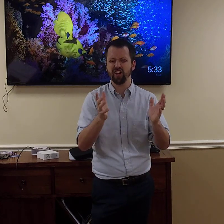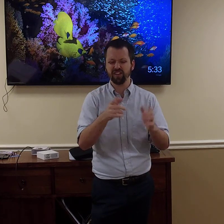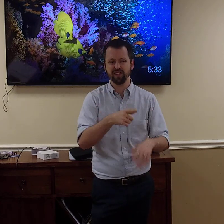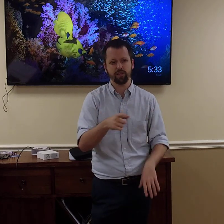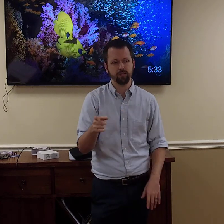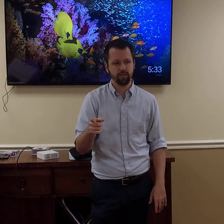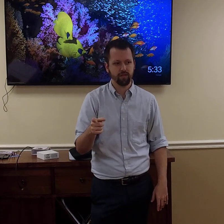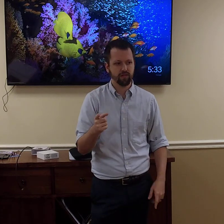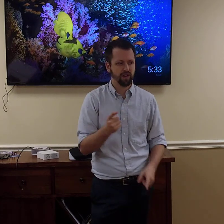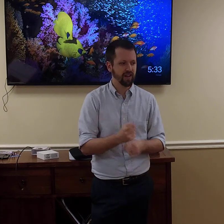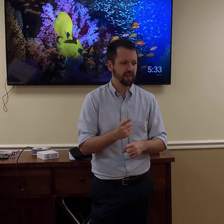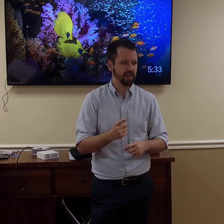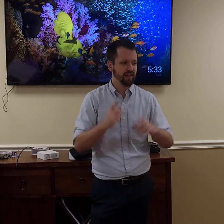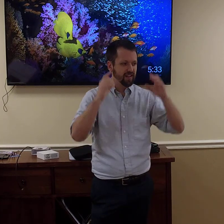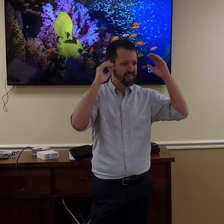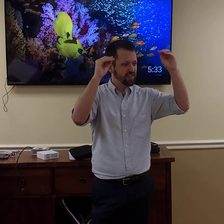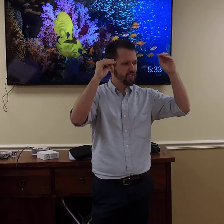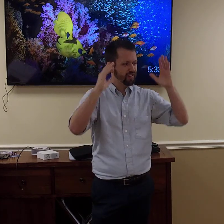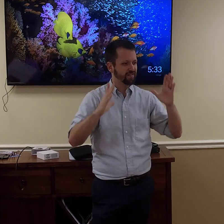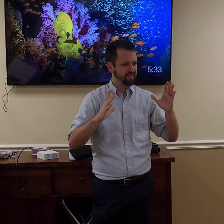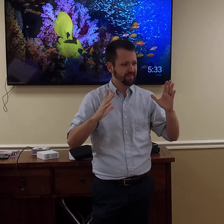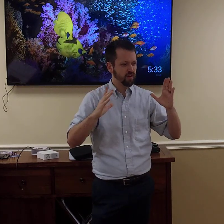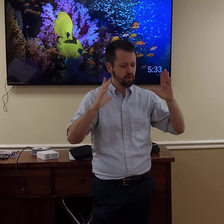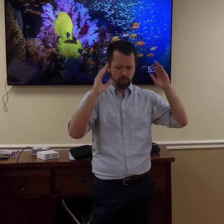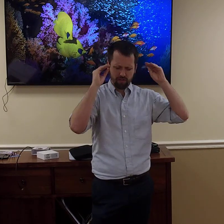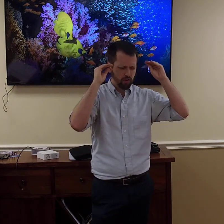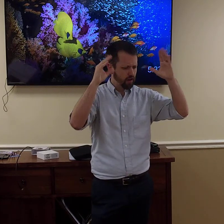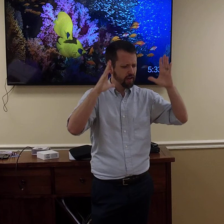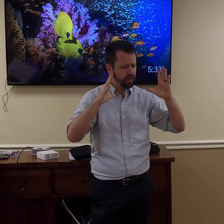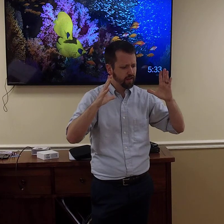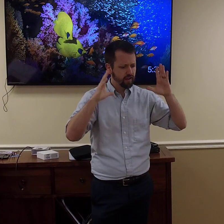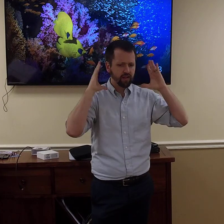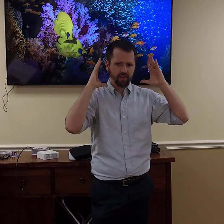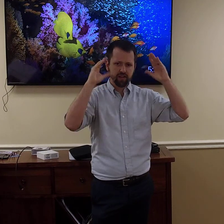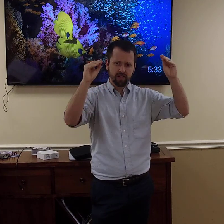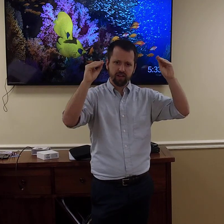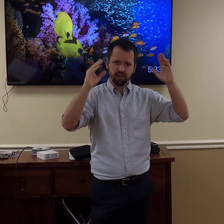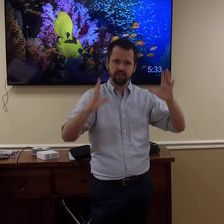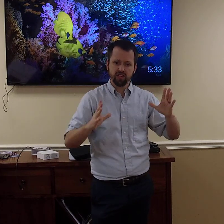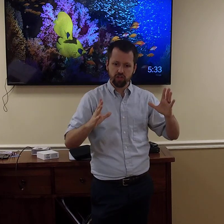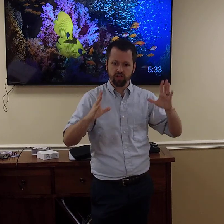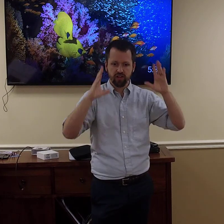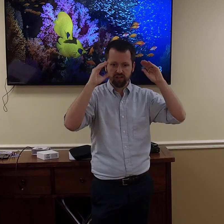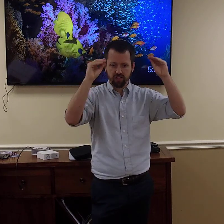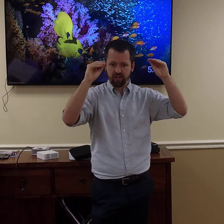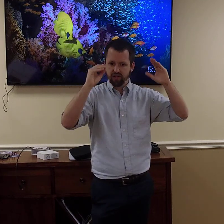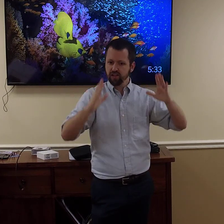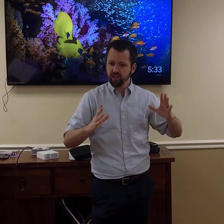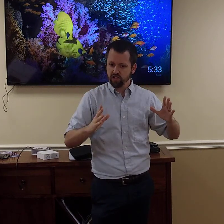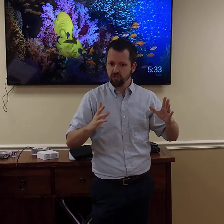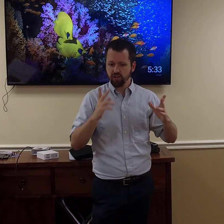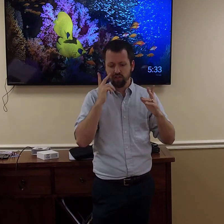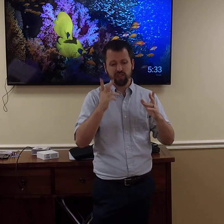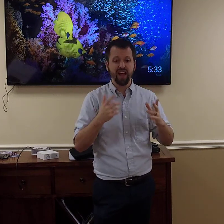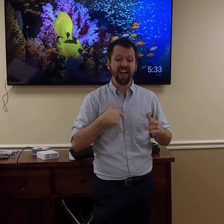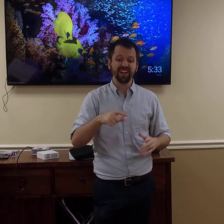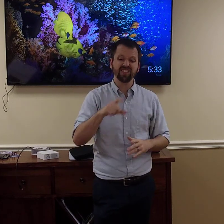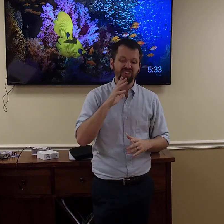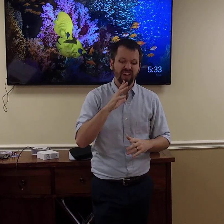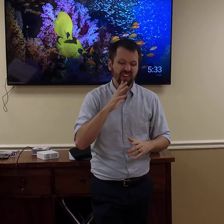to them. What's teacher? Right. Sorry, what's Teacher. No, don't be sorry. Teacher. Because you can say I need to